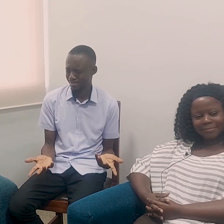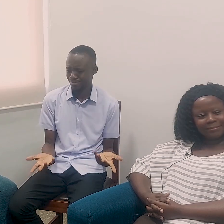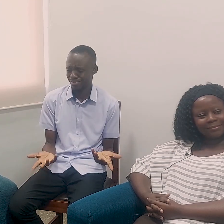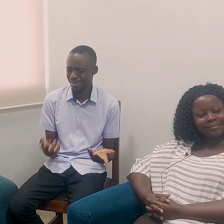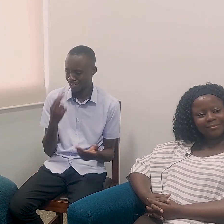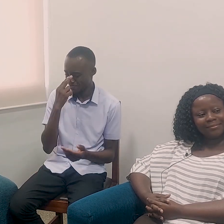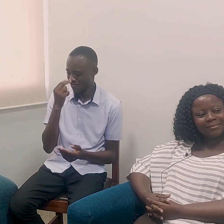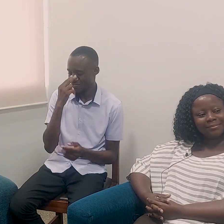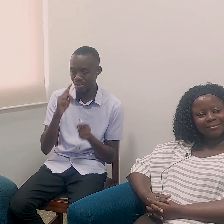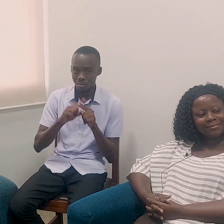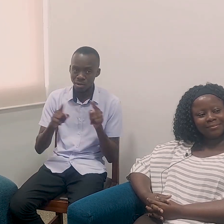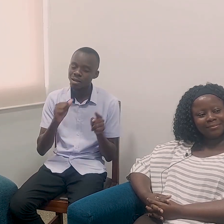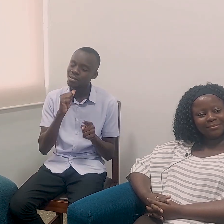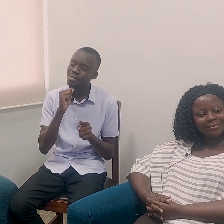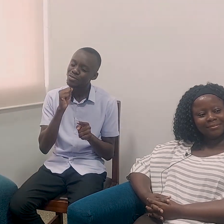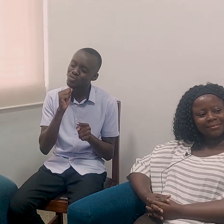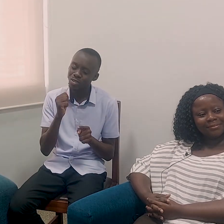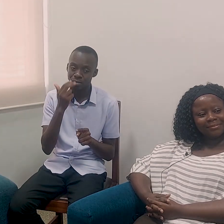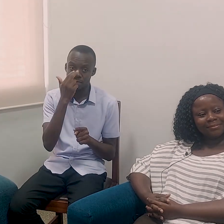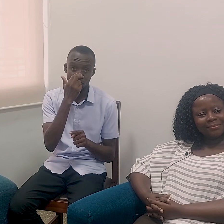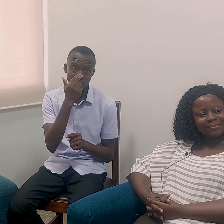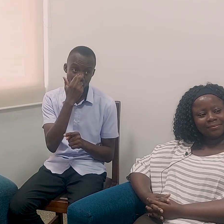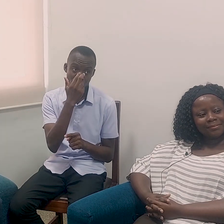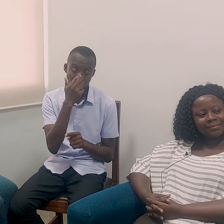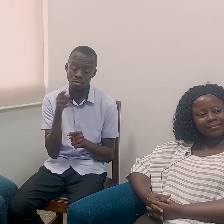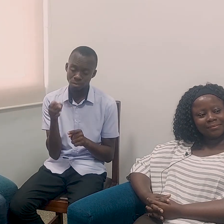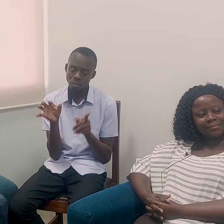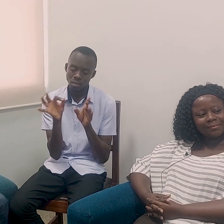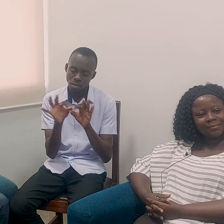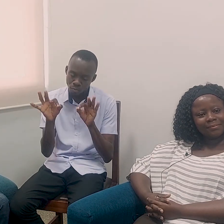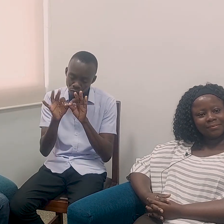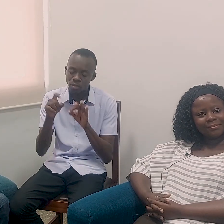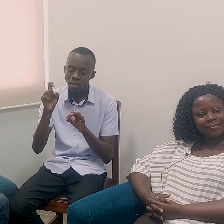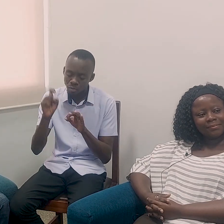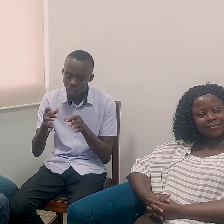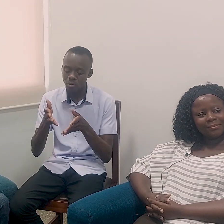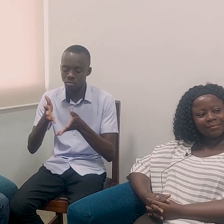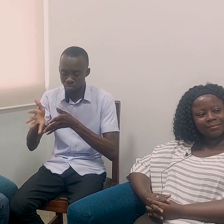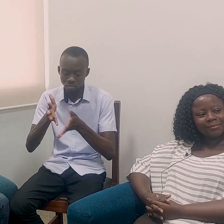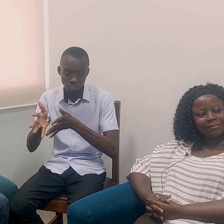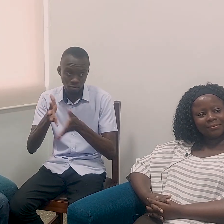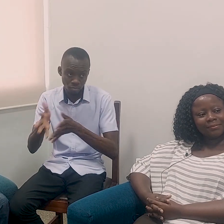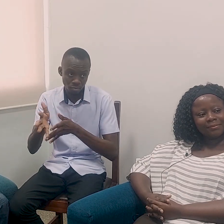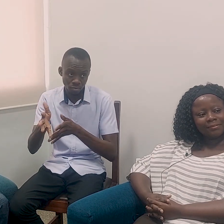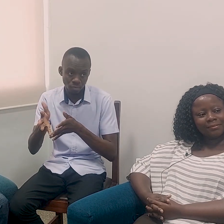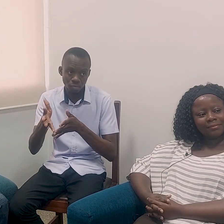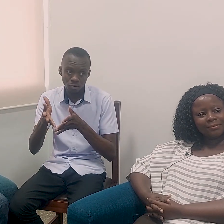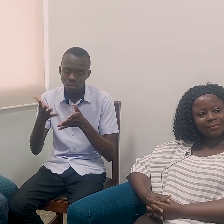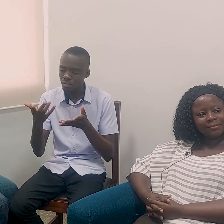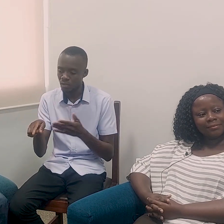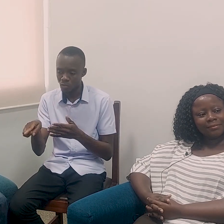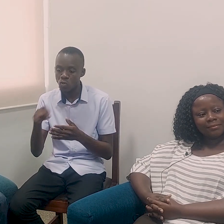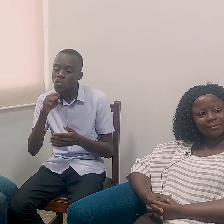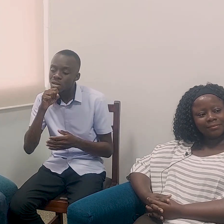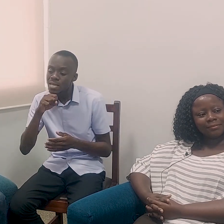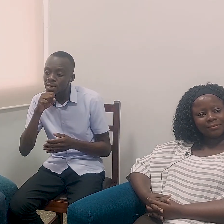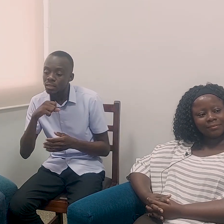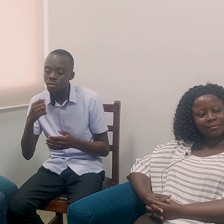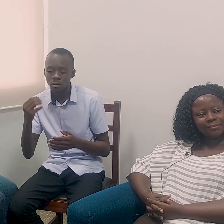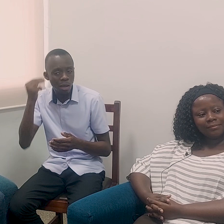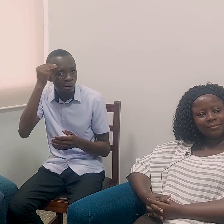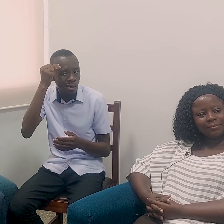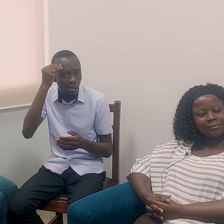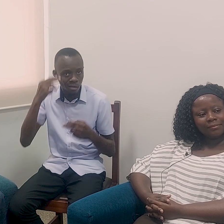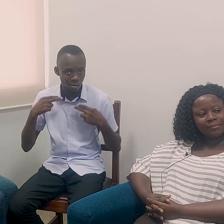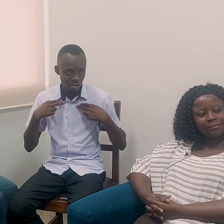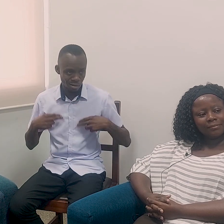be funny, but I think there's something worth mentioning there about how age ties into mental health.